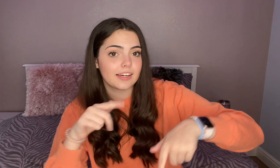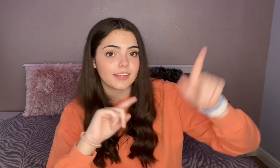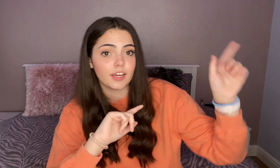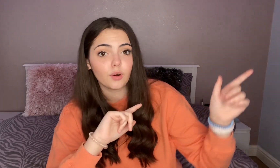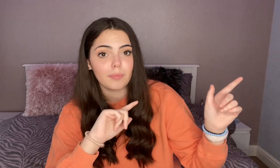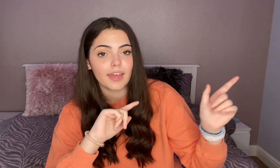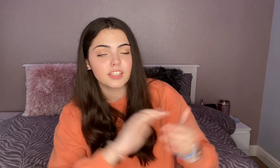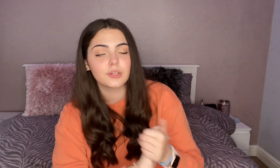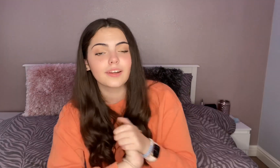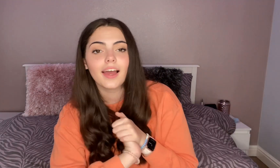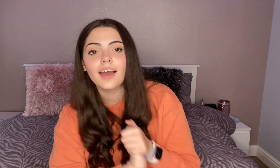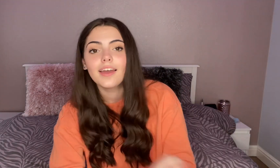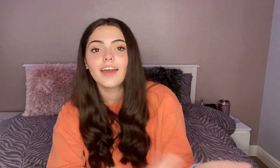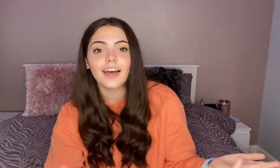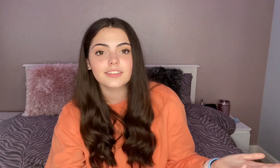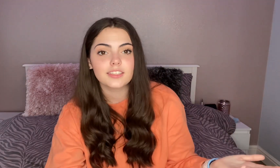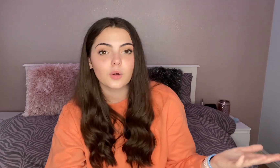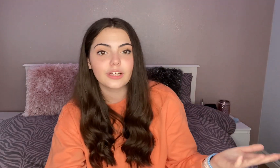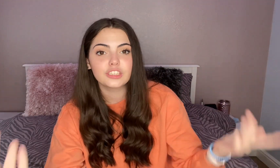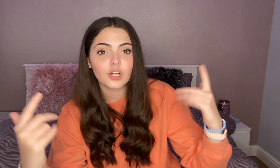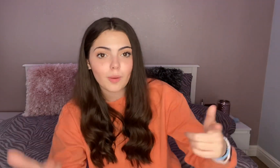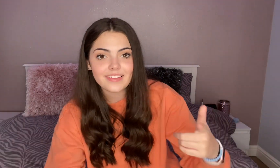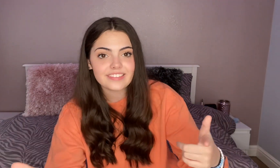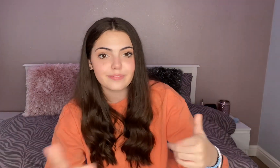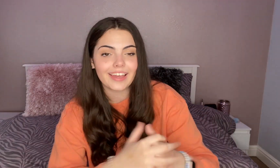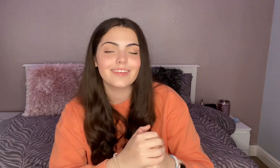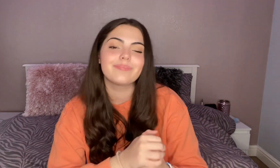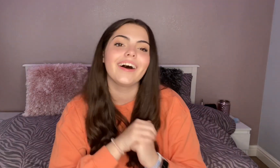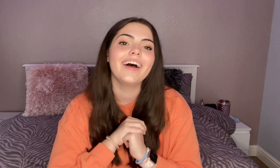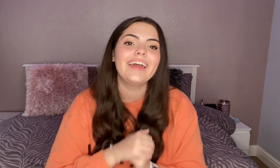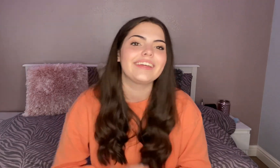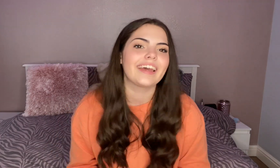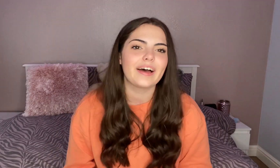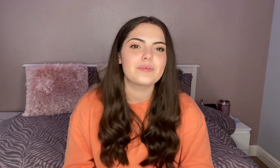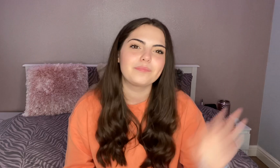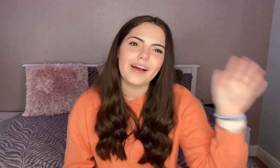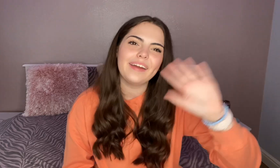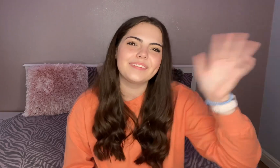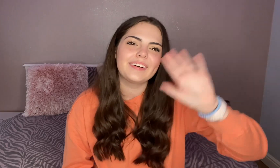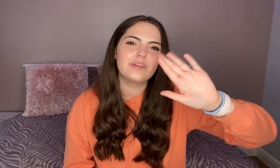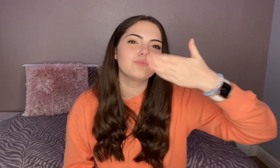here or up here, so you can answer the question in the comments for me. But yeah, bye everyone.